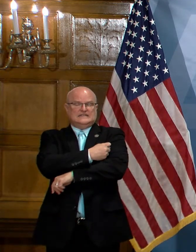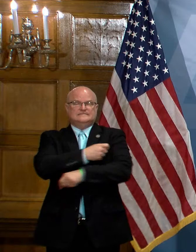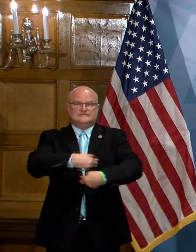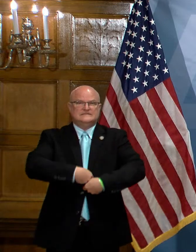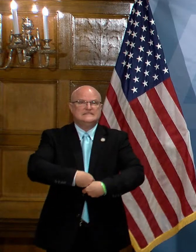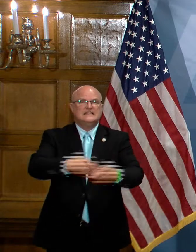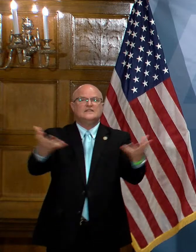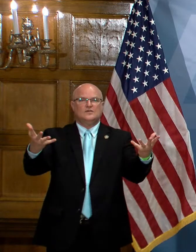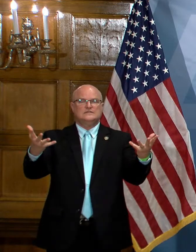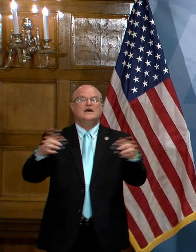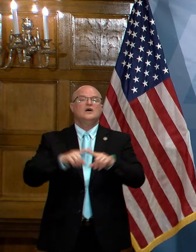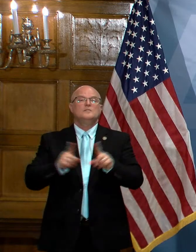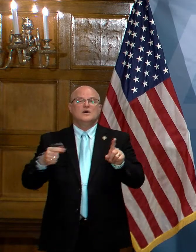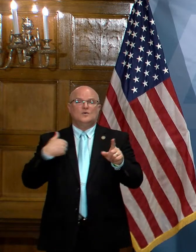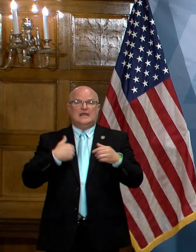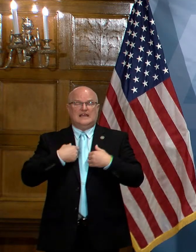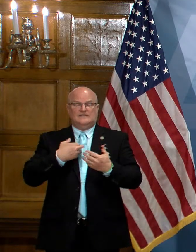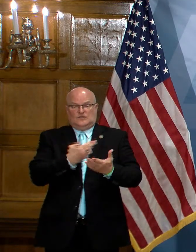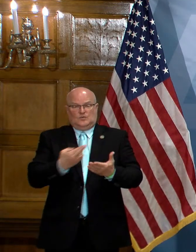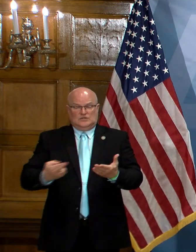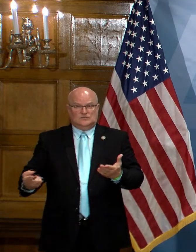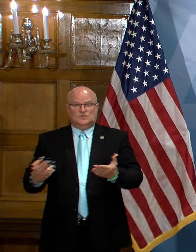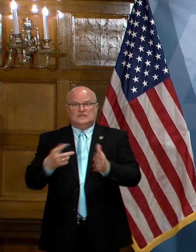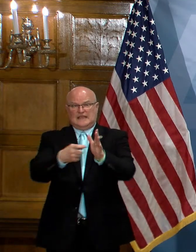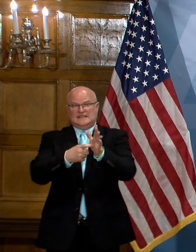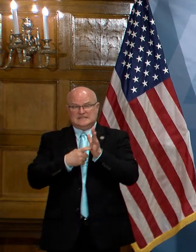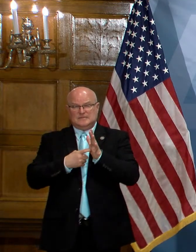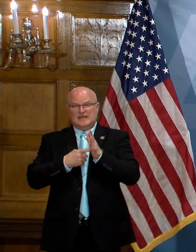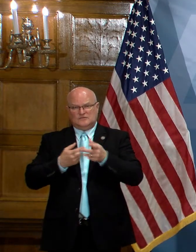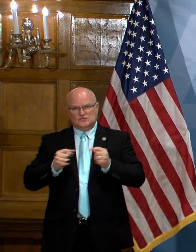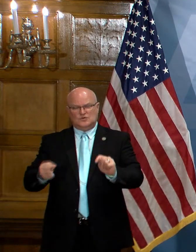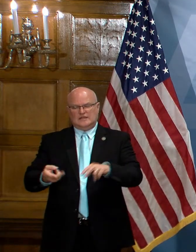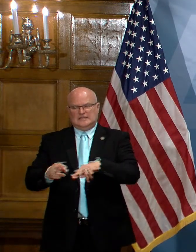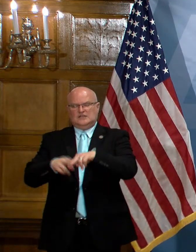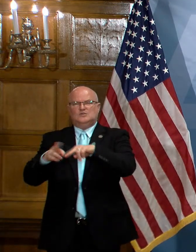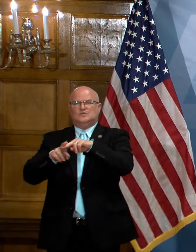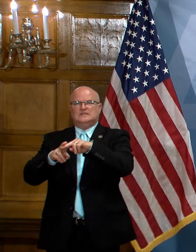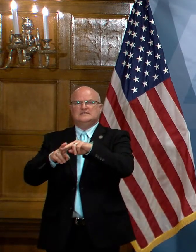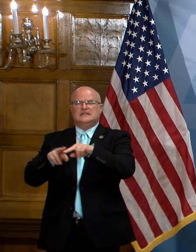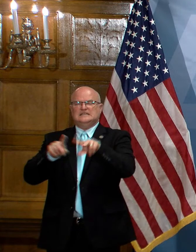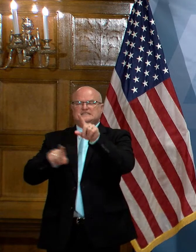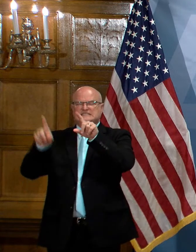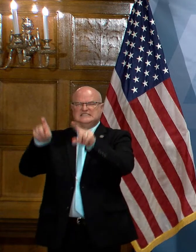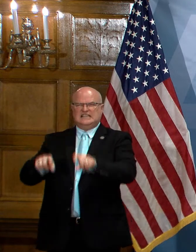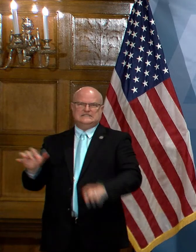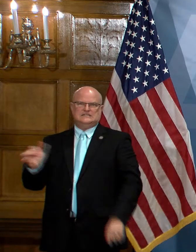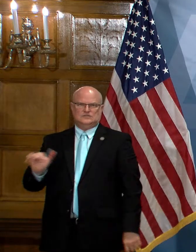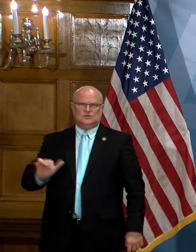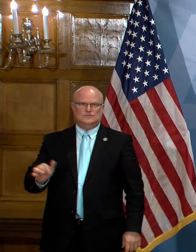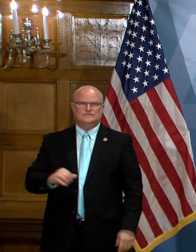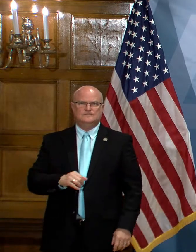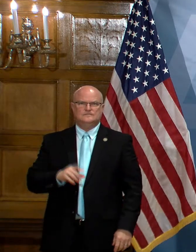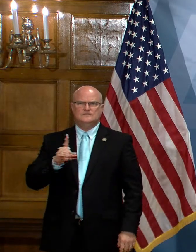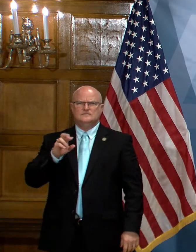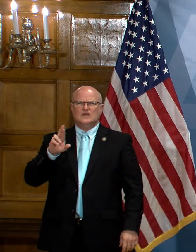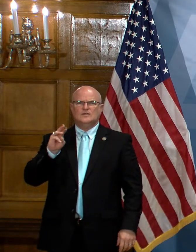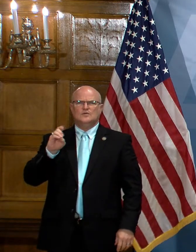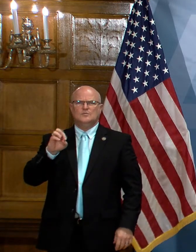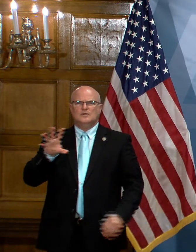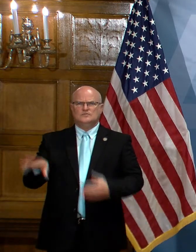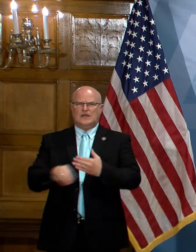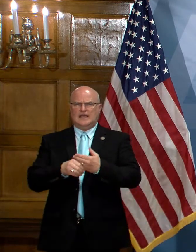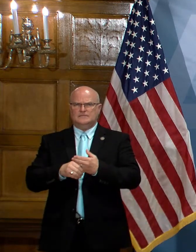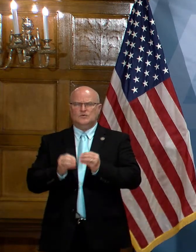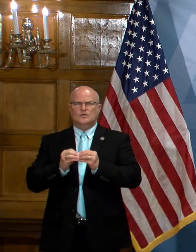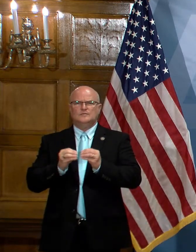those out. But as we have the resources and the demand, we'll try to increase our surveillance testing as well. Dr. Merrill, do you have anything to add on